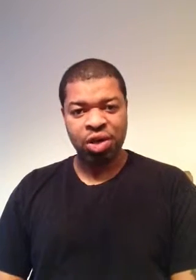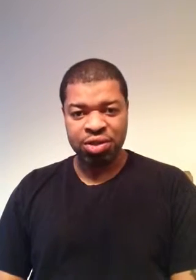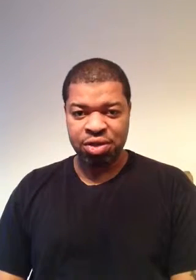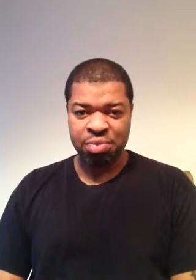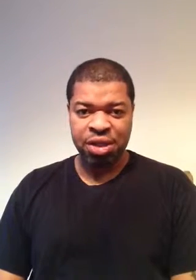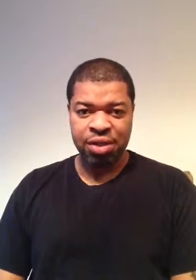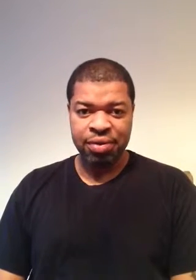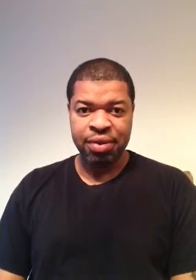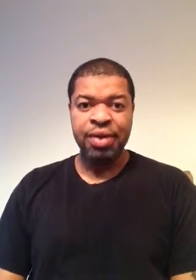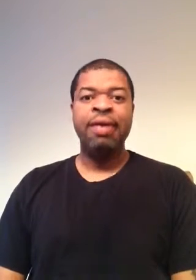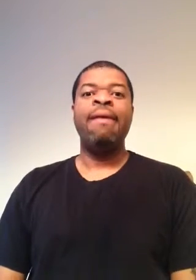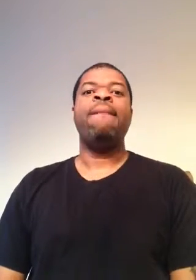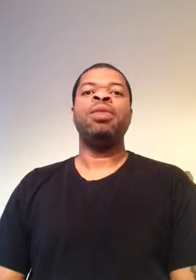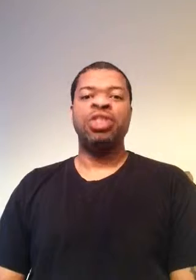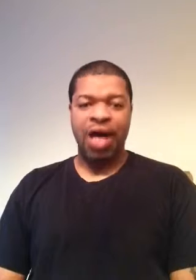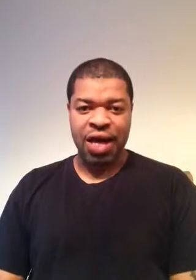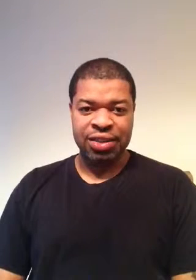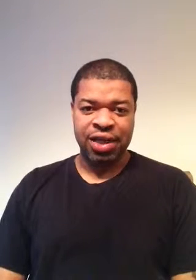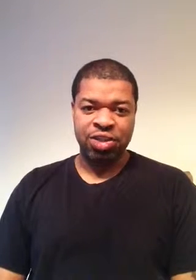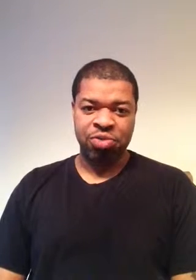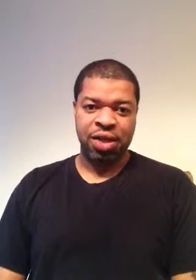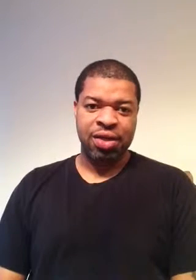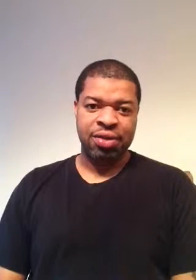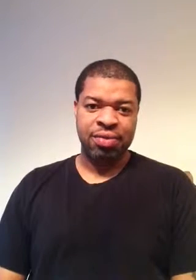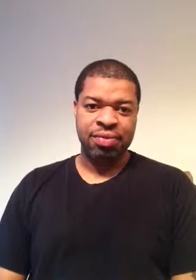charges going to be? Child endangerment,